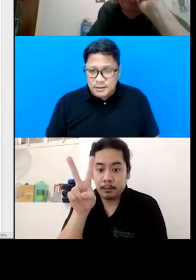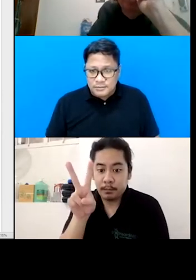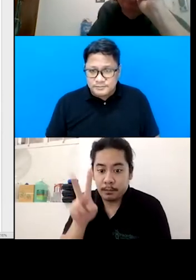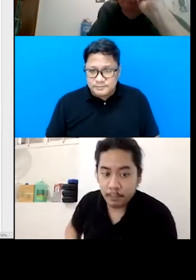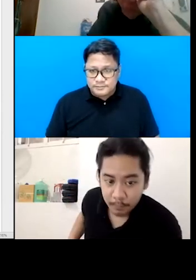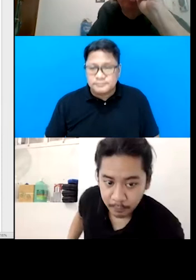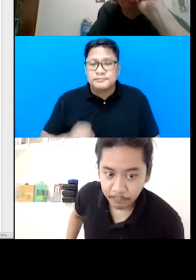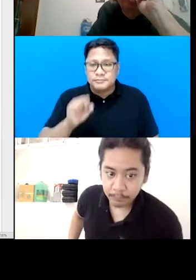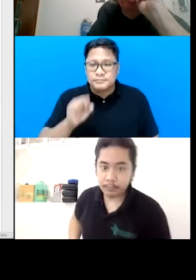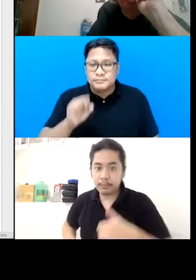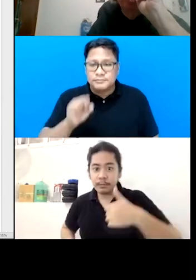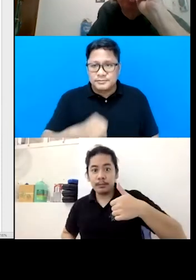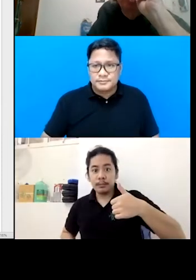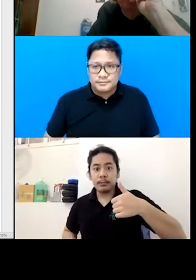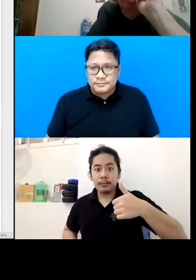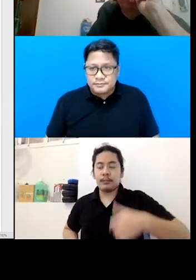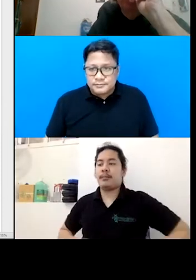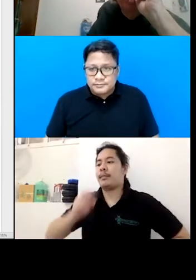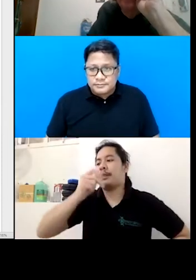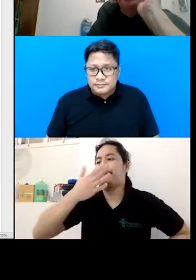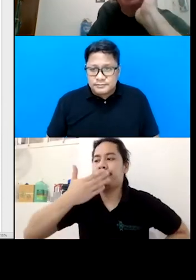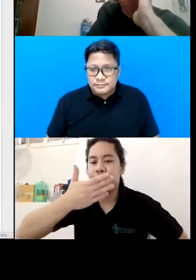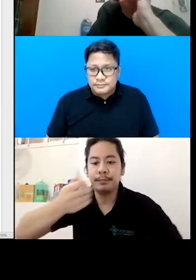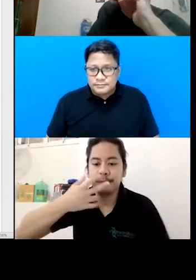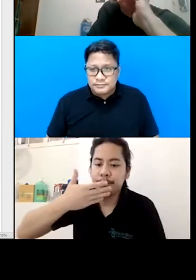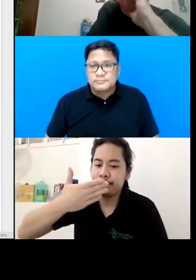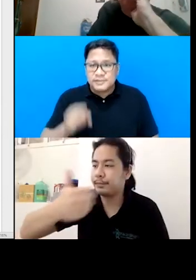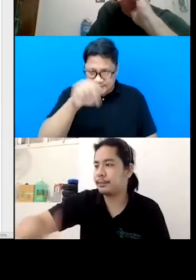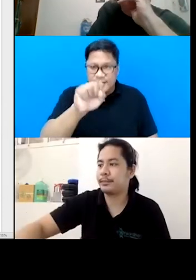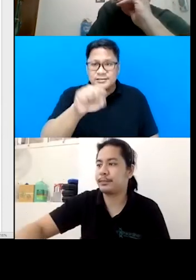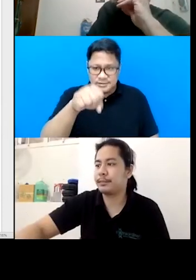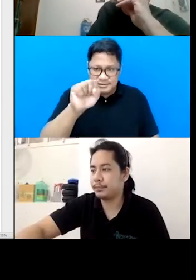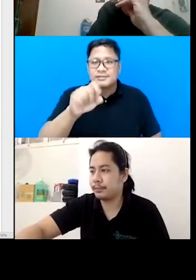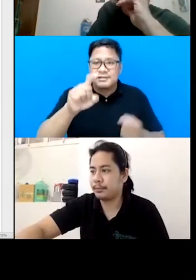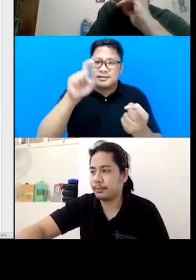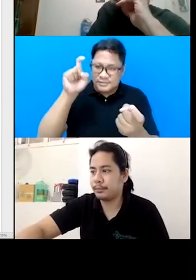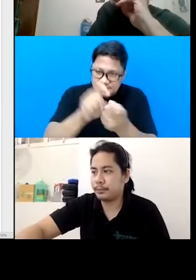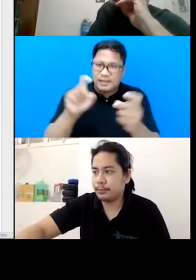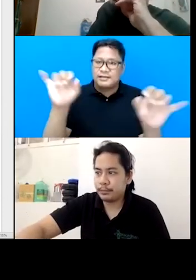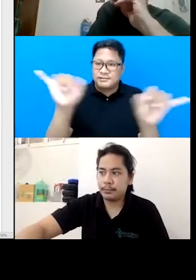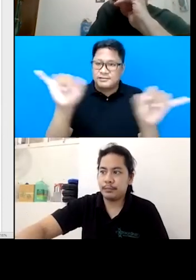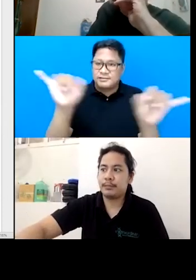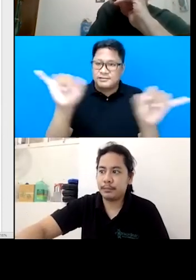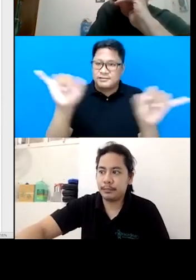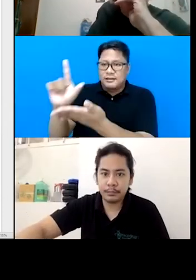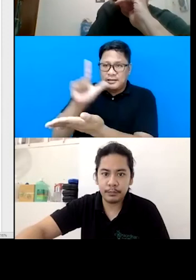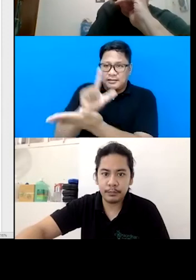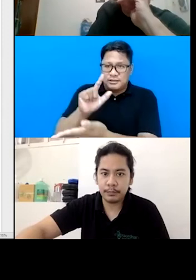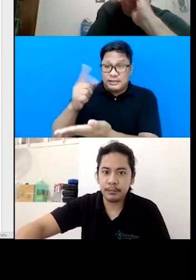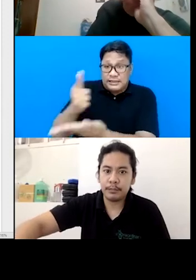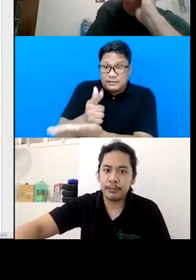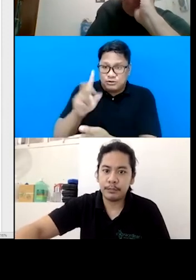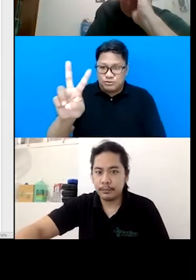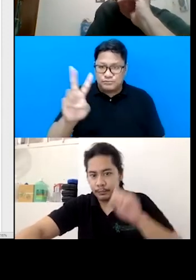Yes. basically is like lesson 2, right? Yes. Exactly the same as lesson 2. Okay, thank